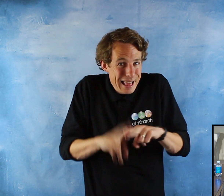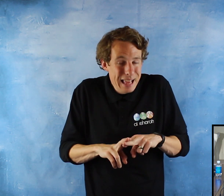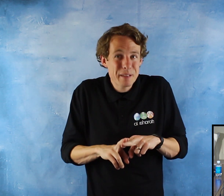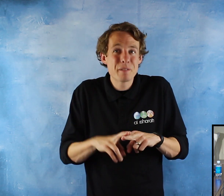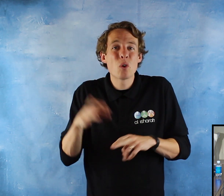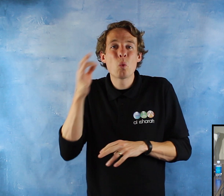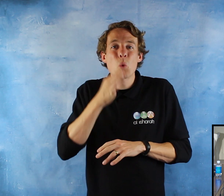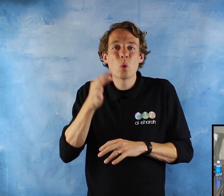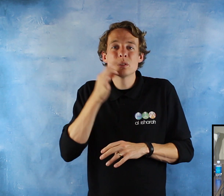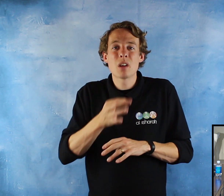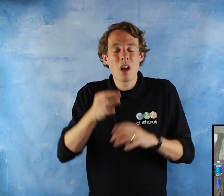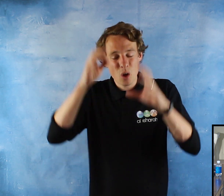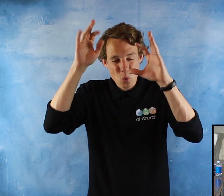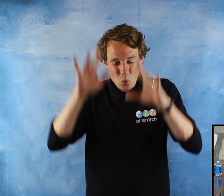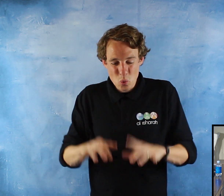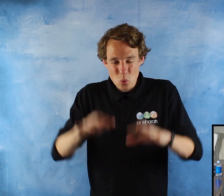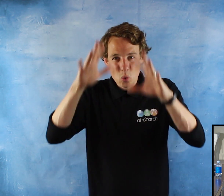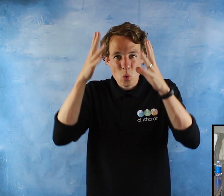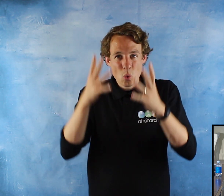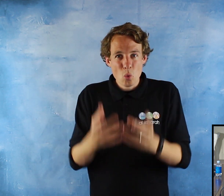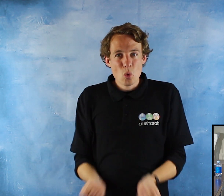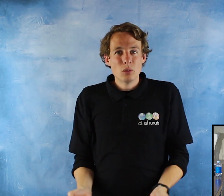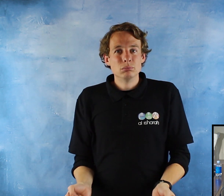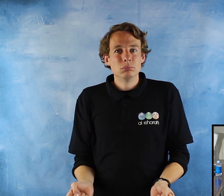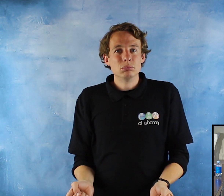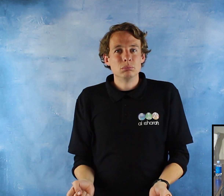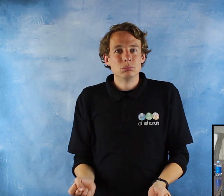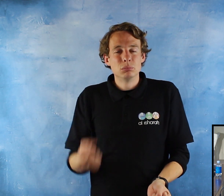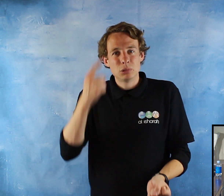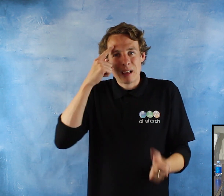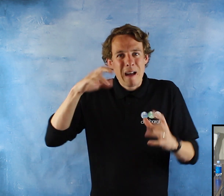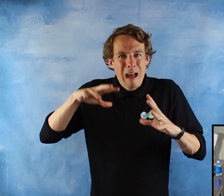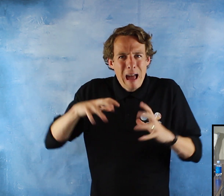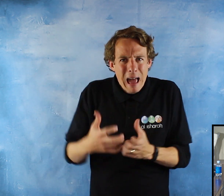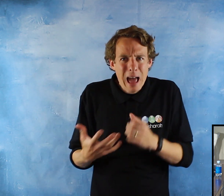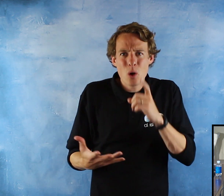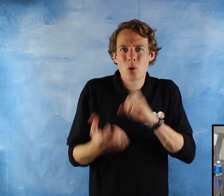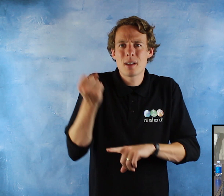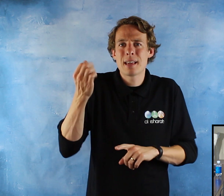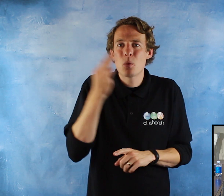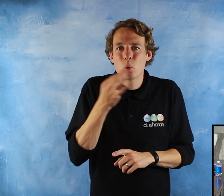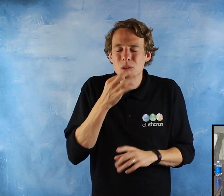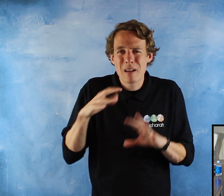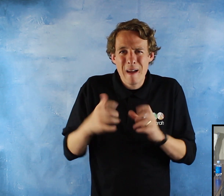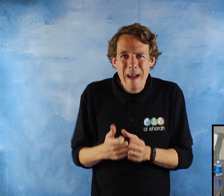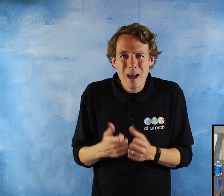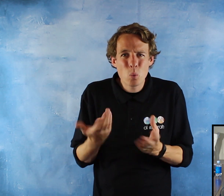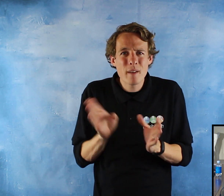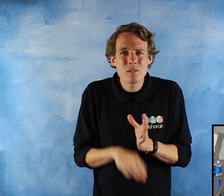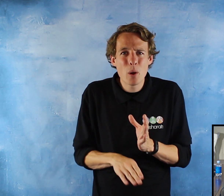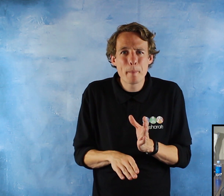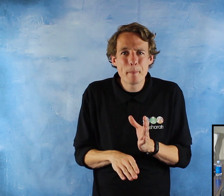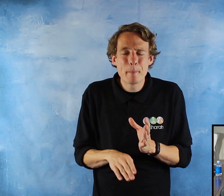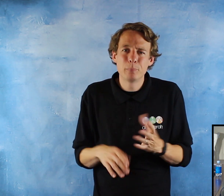was to become sunken into the earth, then who could bring you flowing water? We'll be dying without